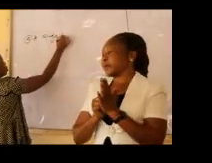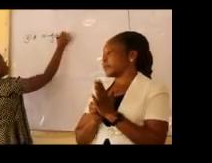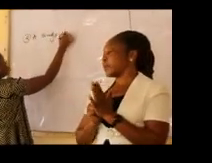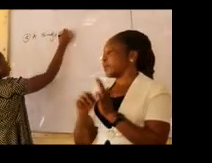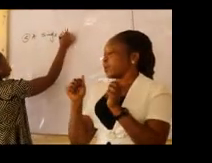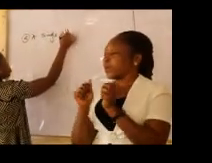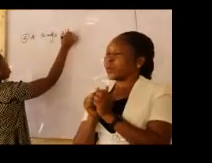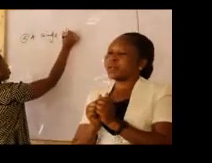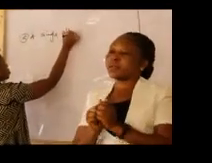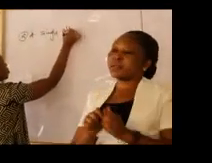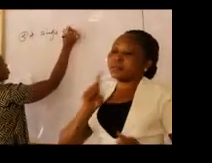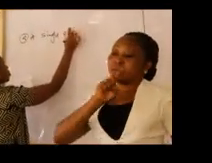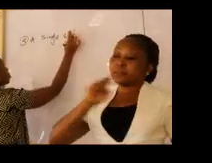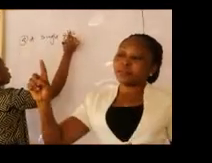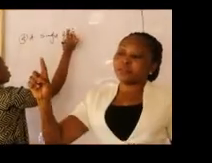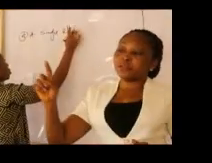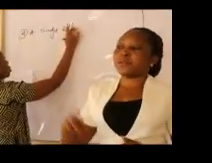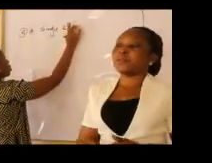ethnic group,